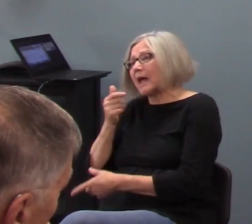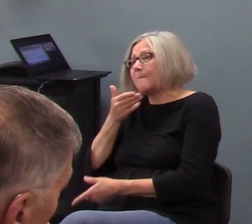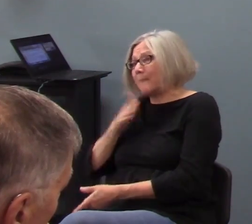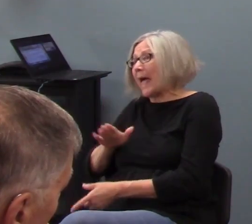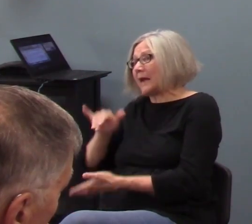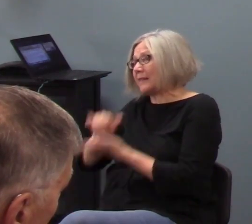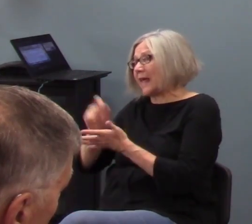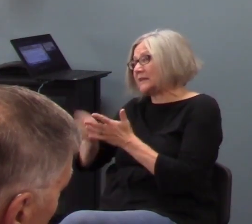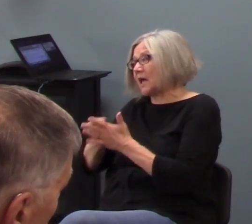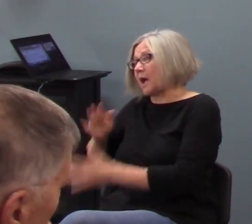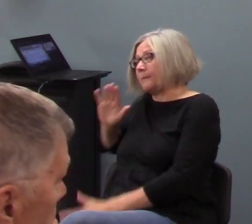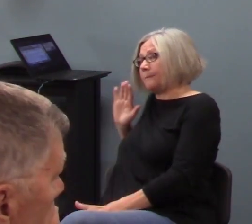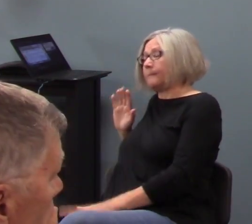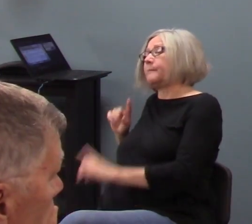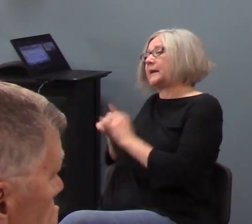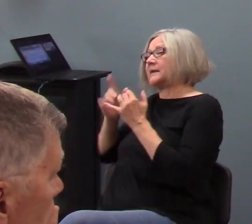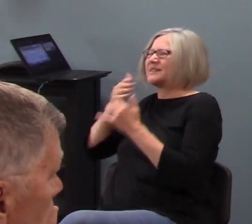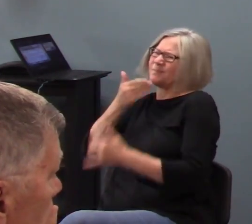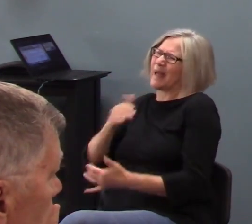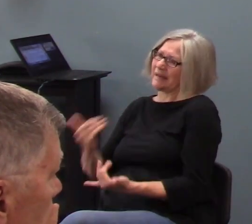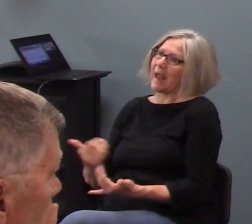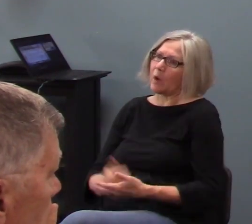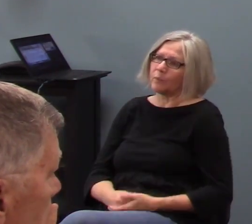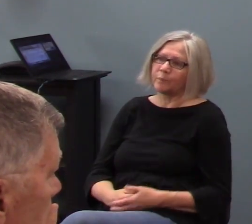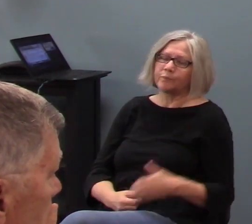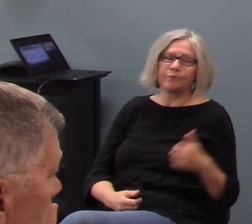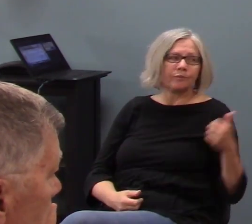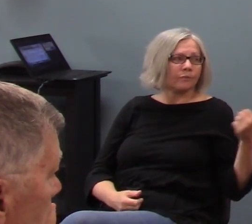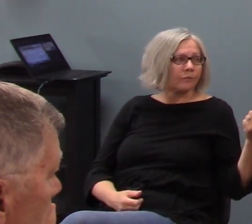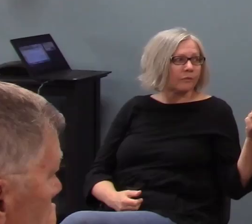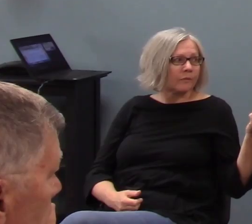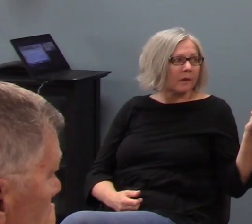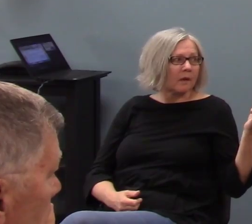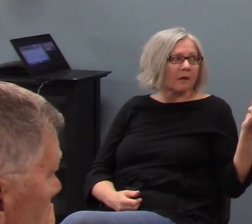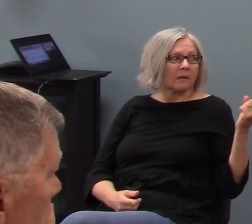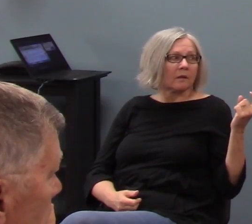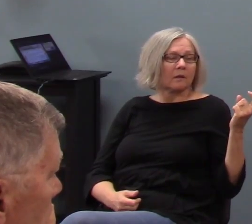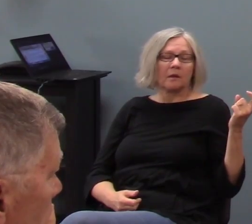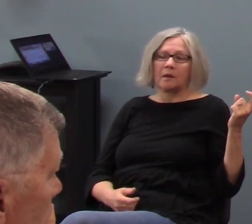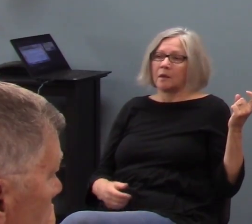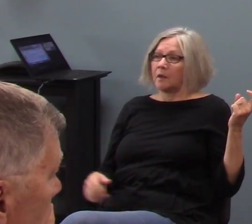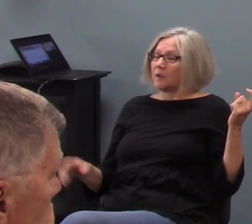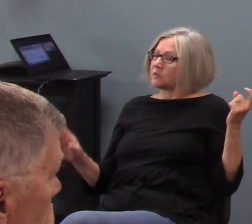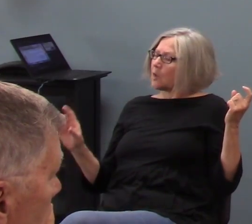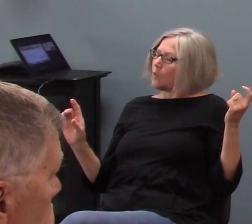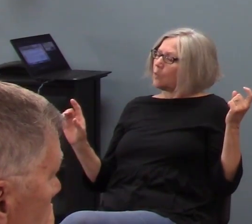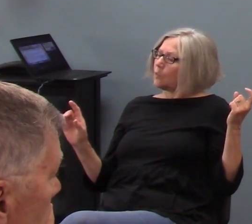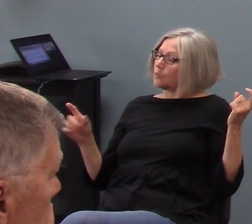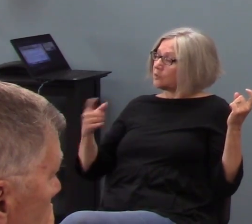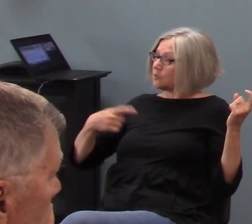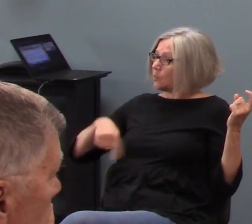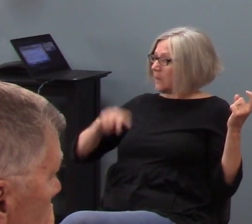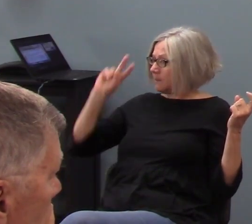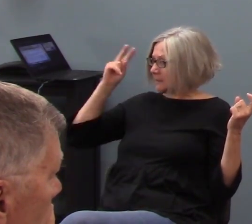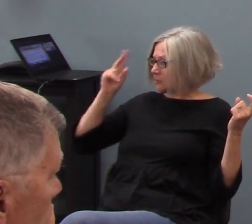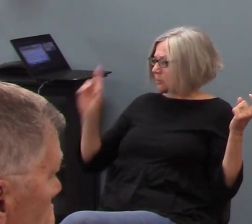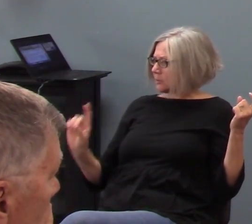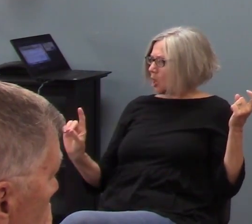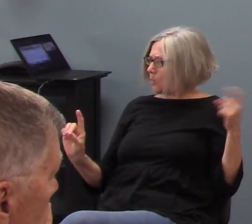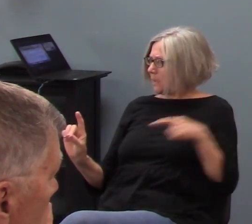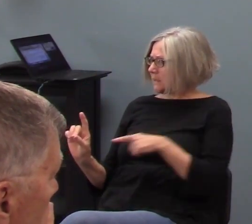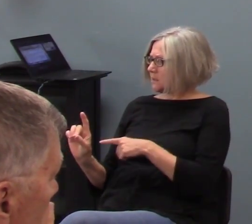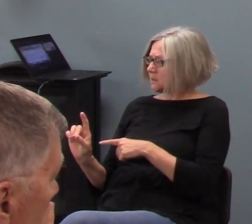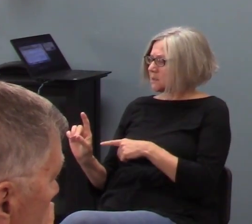time. It's just bad now. Well, is he sort of been misunderstood? Like, did he not take it that